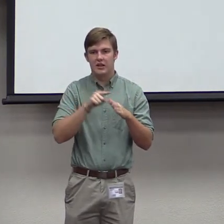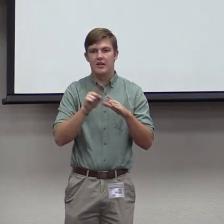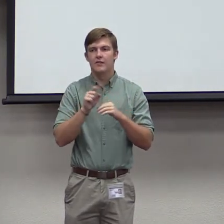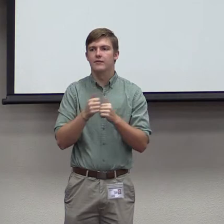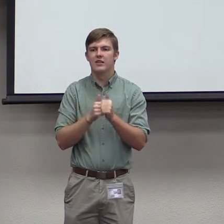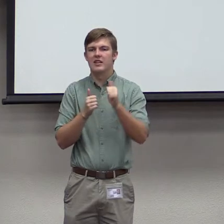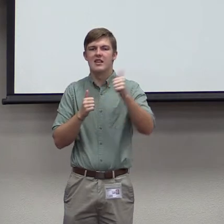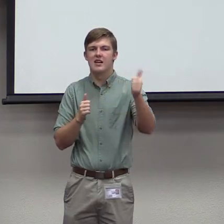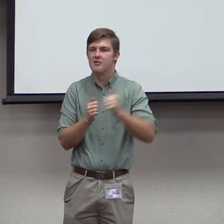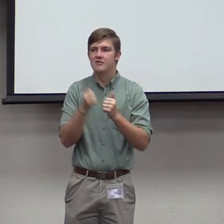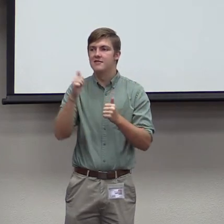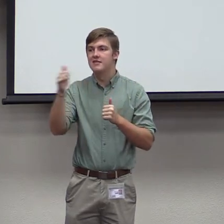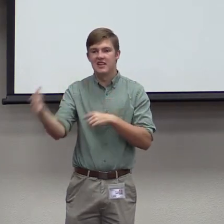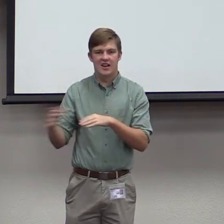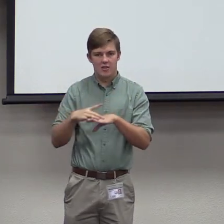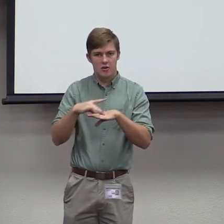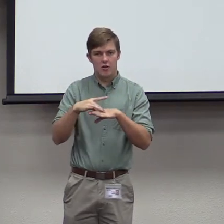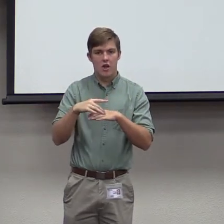these people